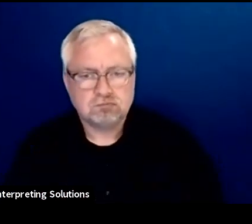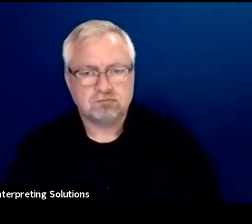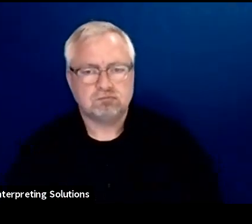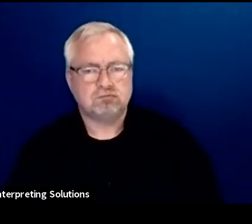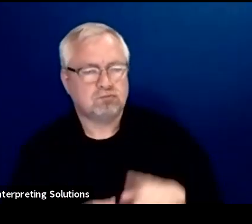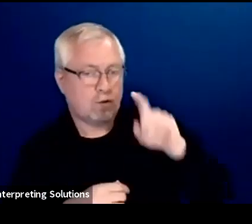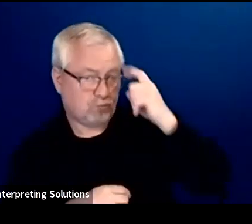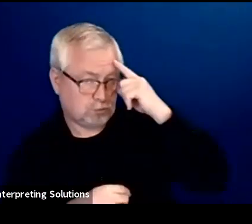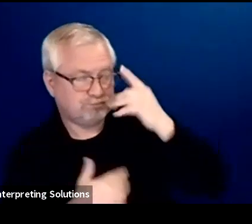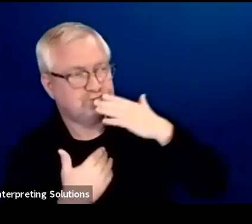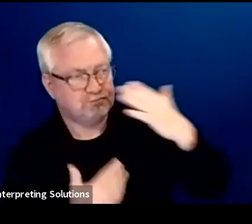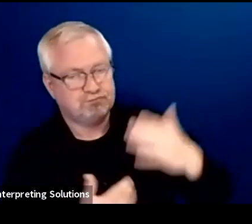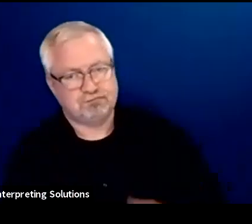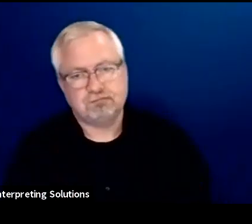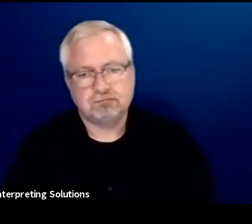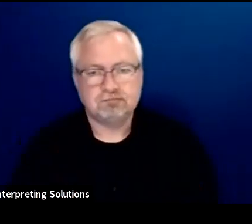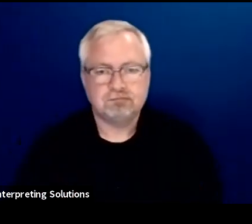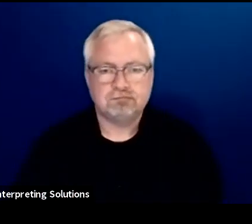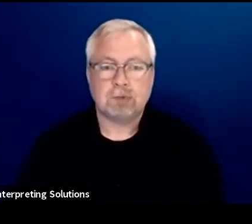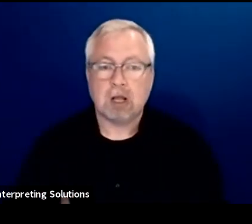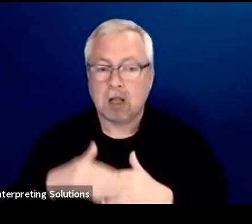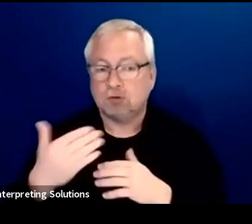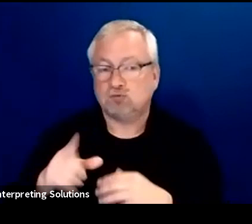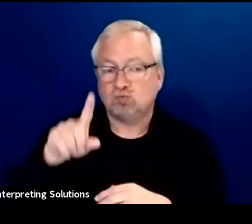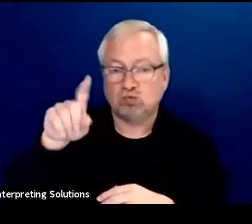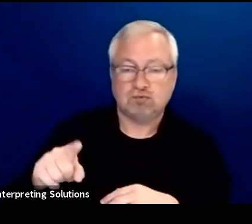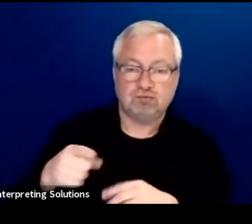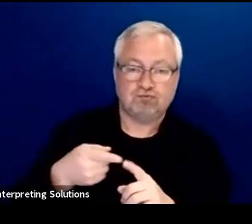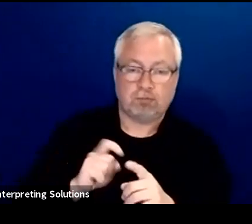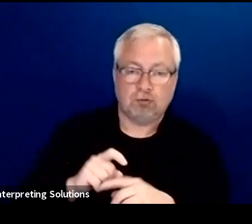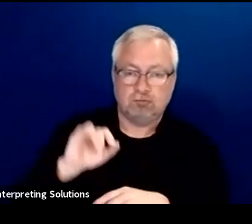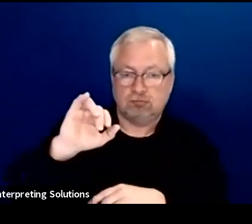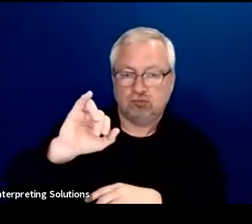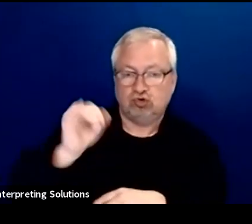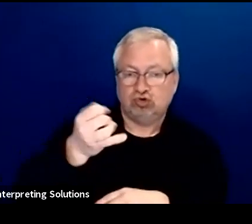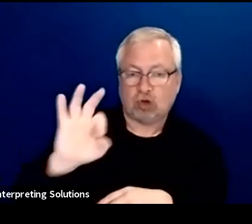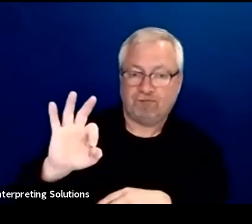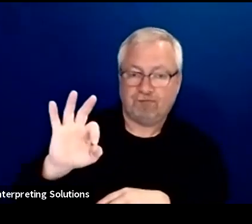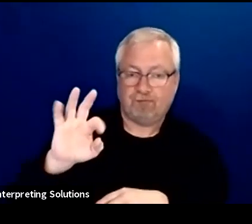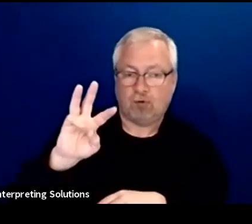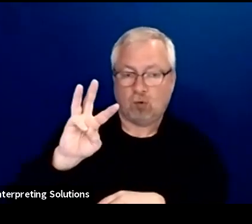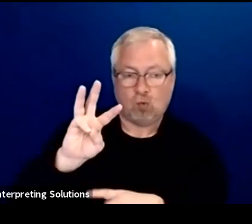Next question comes from the line of Jeff Wagner from WCCO. Your line is now open.